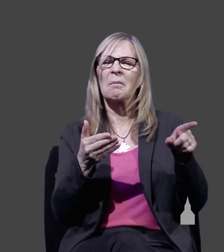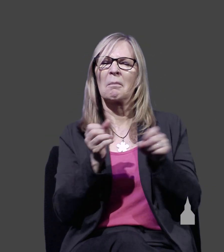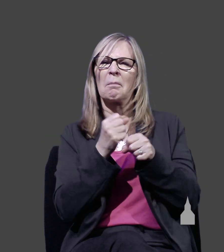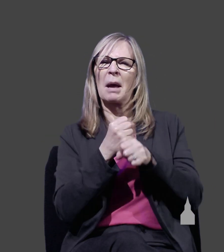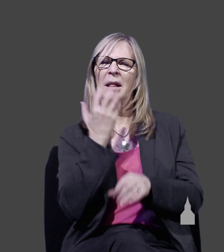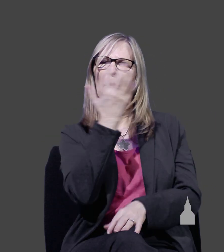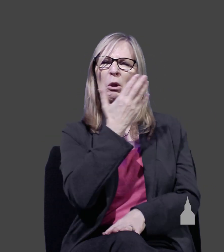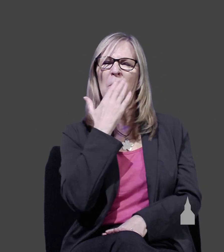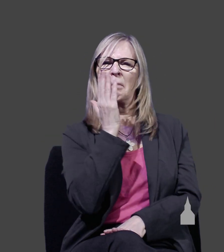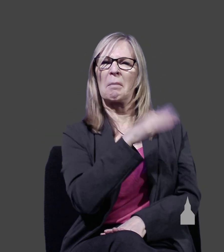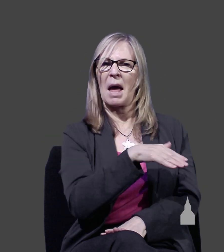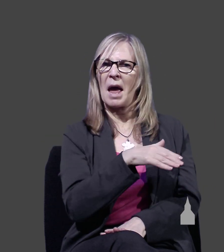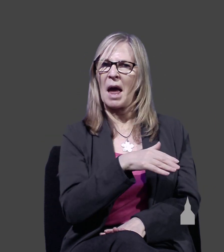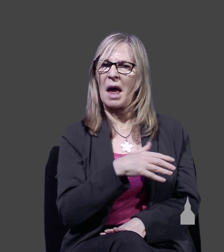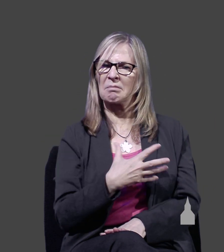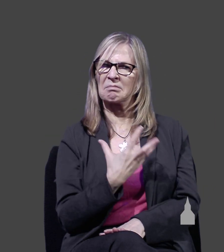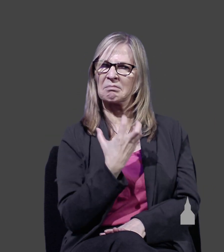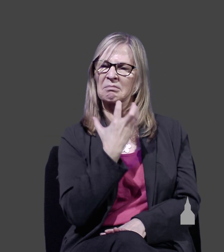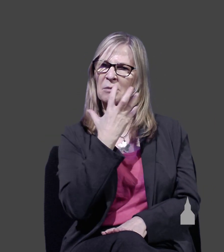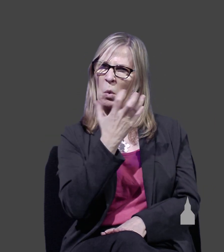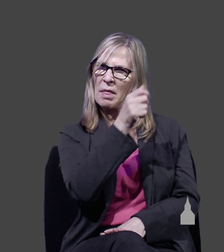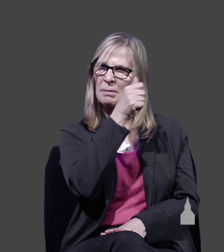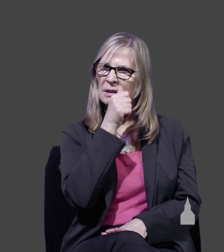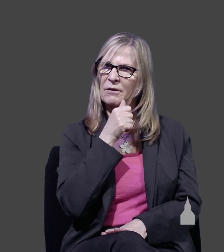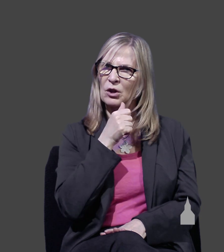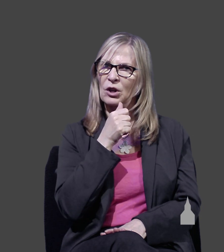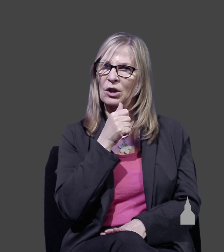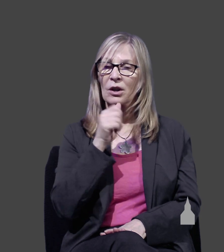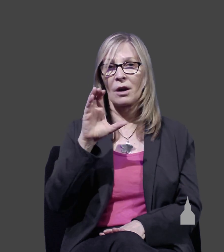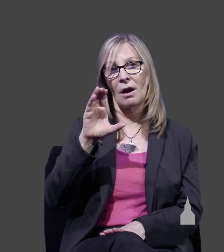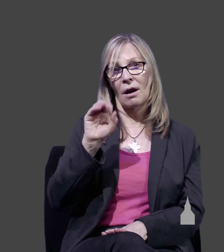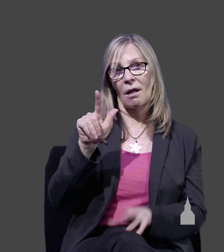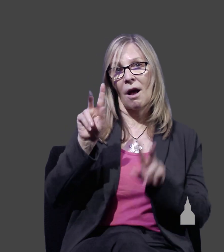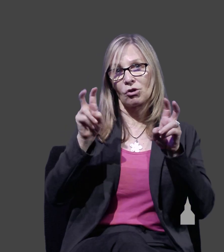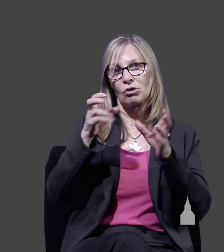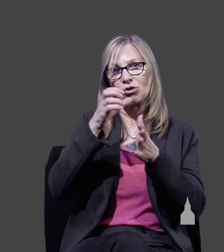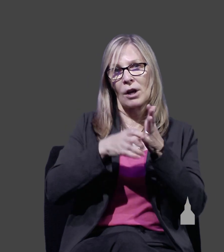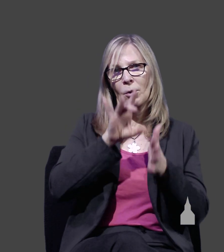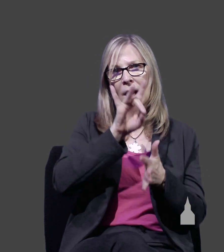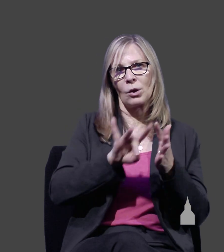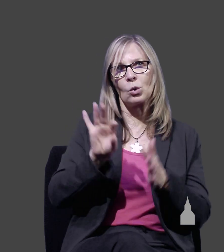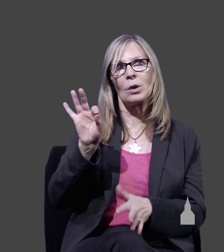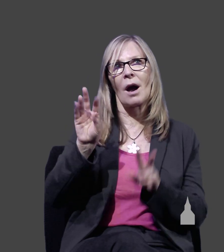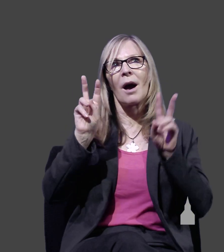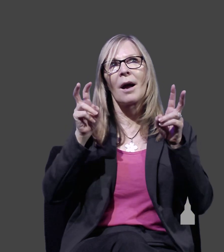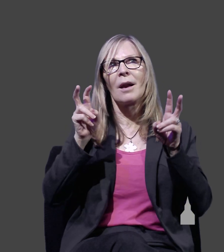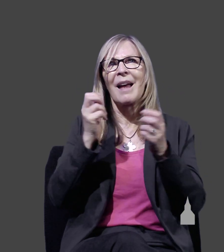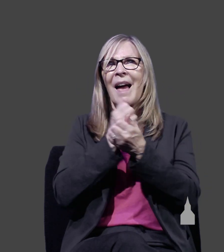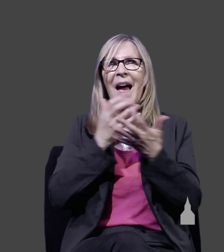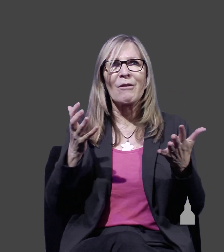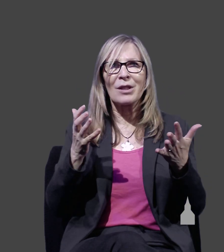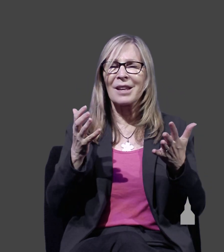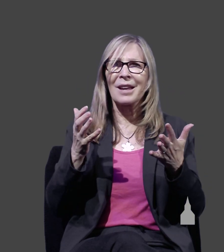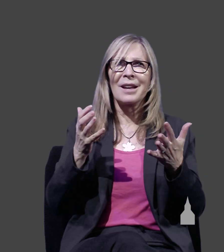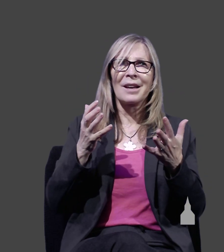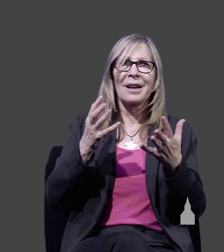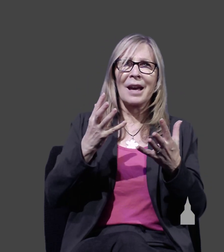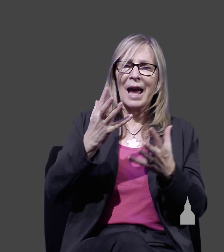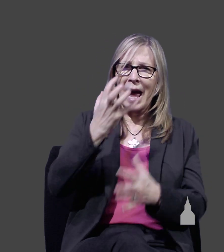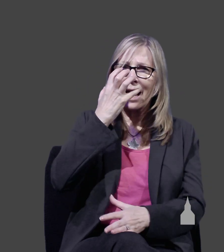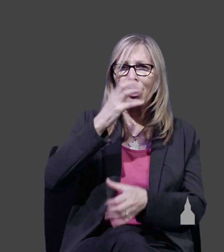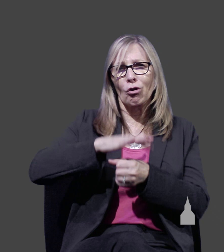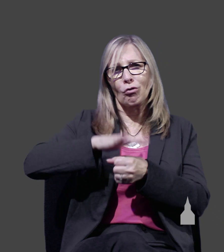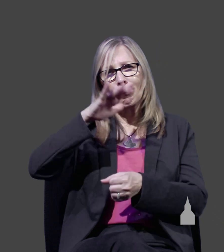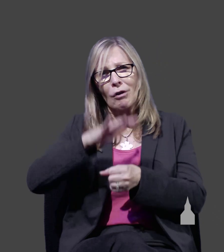them and you want them to suffer? Colossians 3:8 and 9, but now you also put them all aside, anger, wrath, malice,